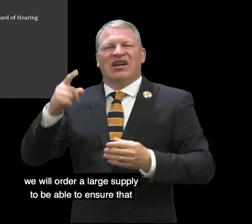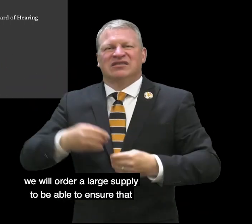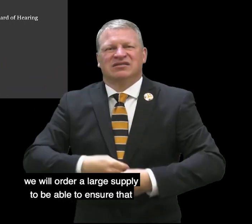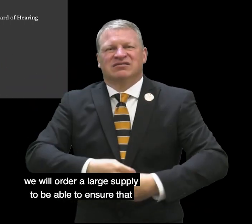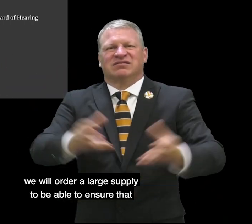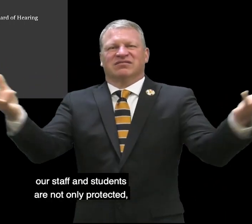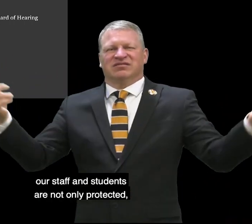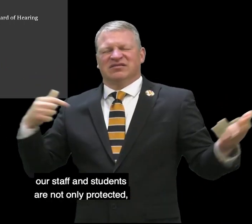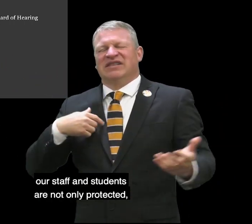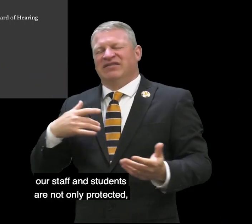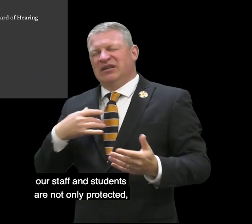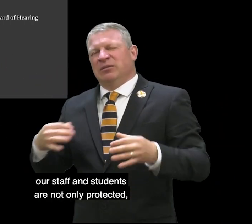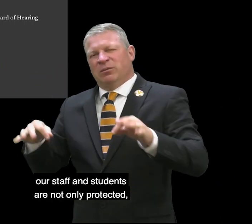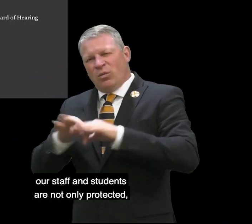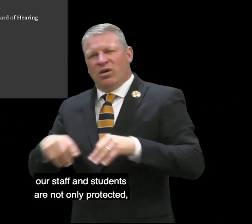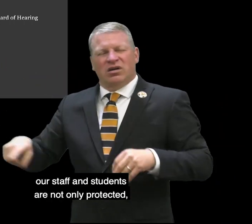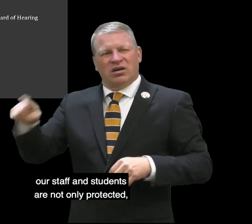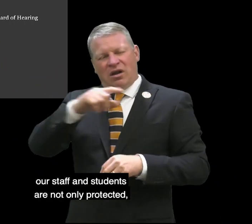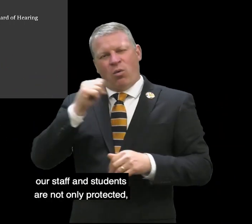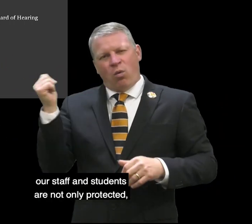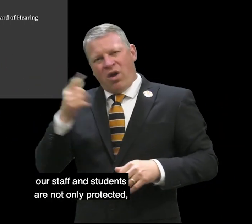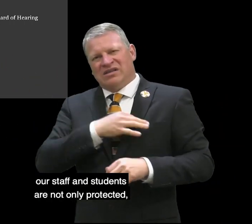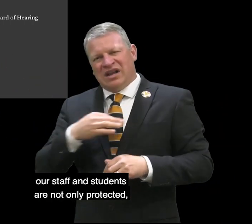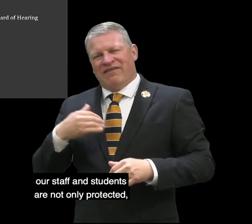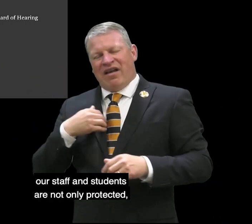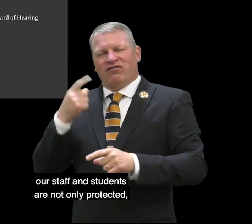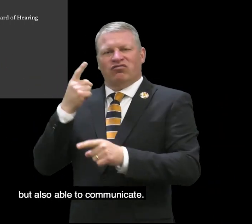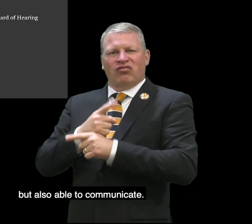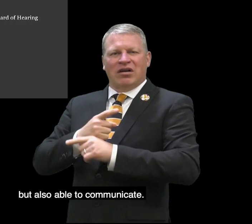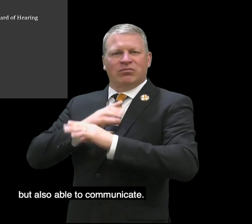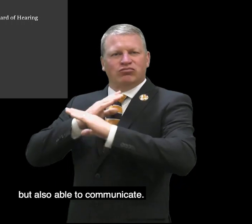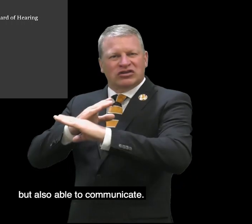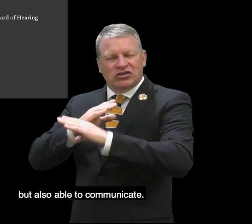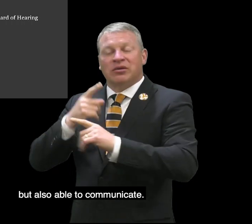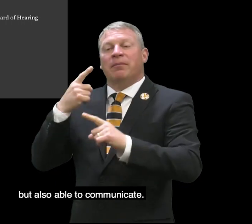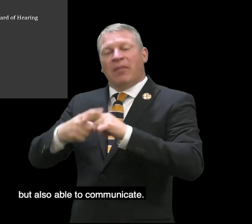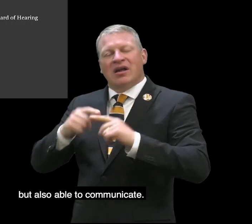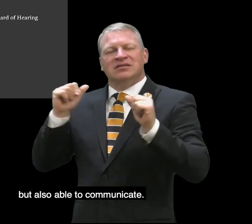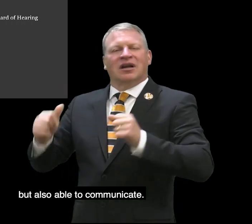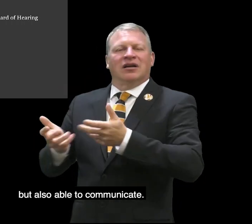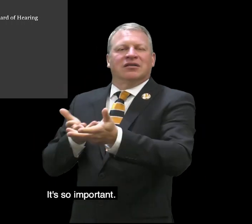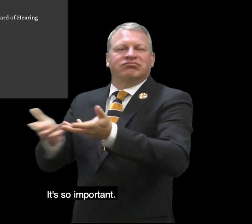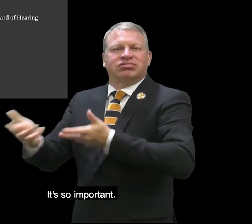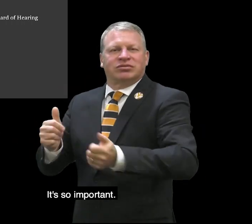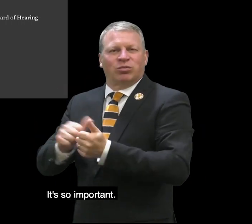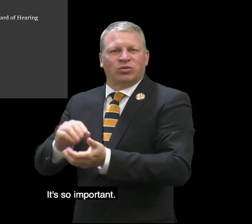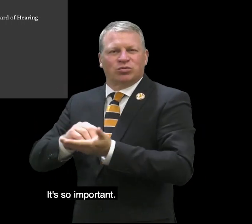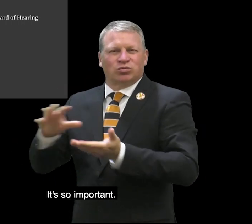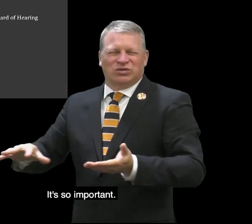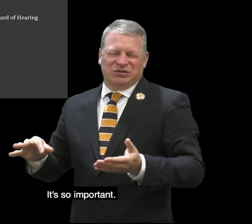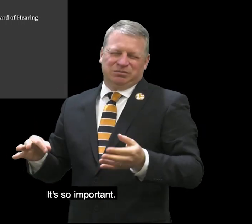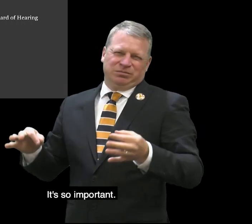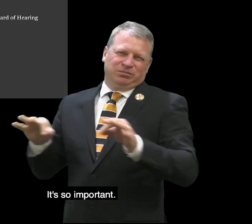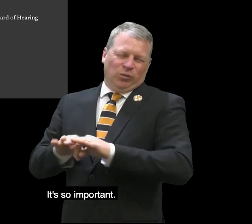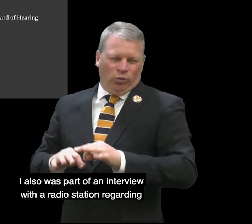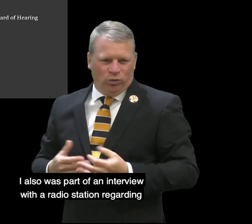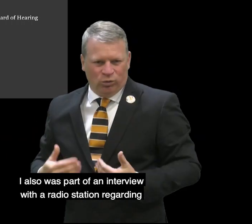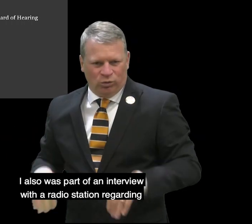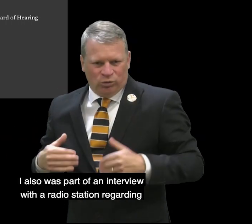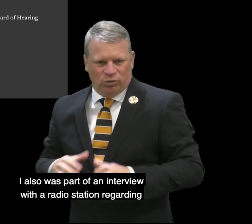some testing, if we find them to be effective, we will order a large supply to be able to ensure that our staff and students are not only protected,